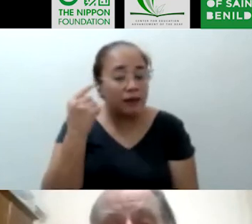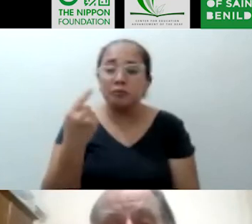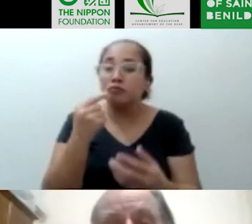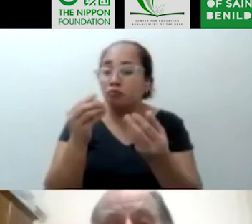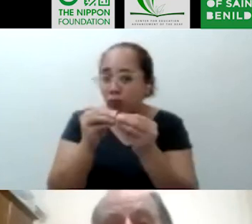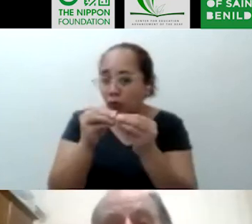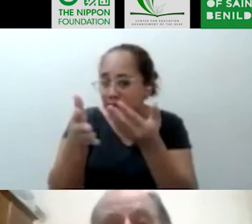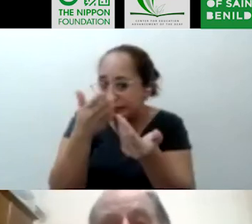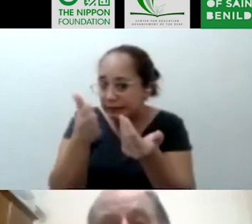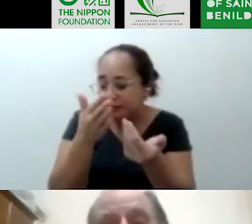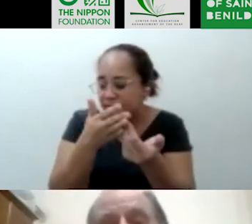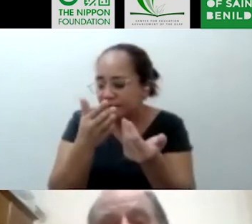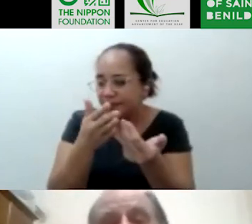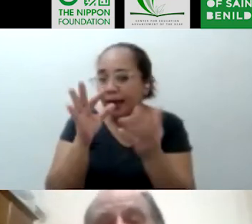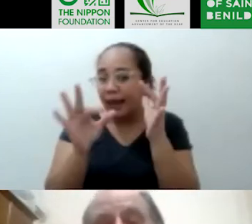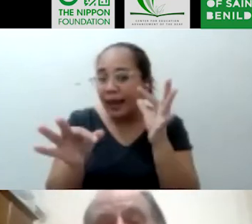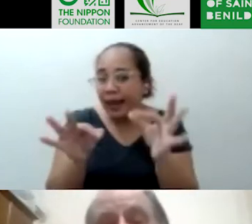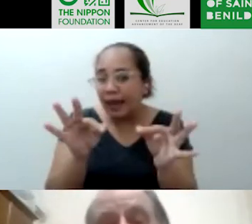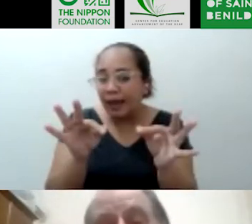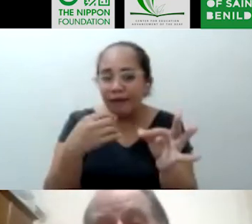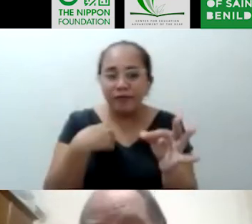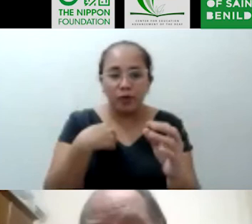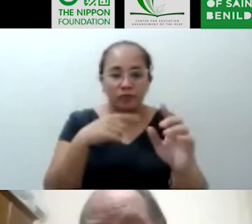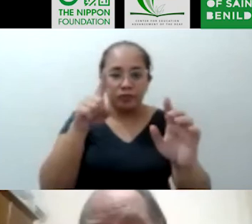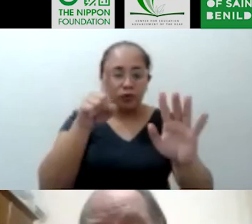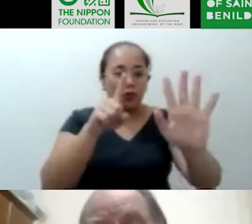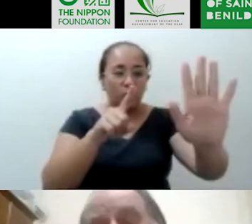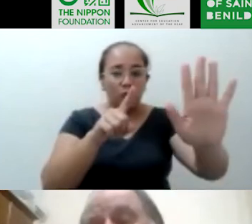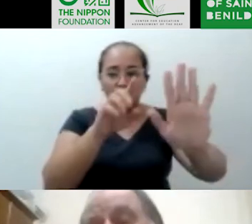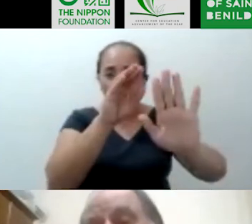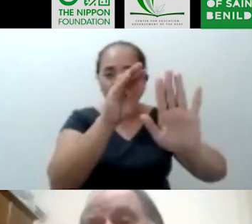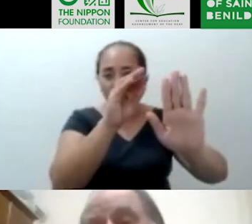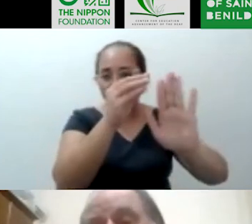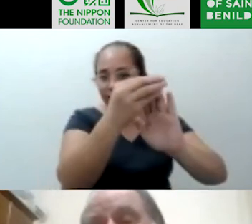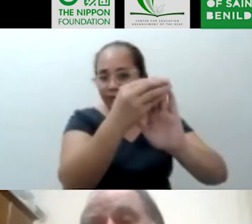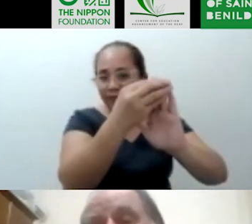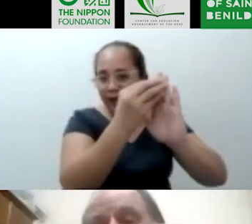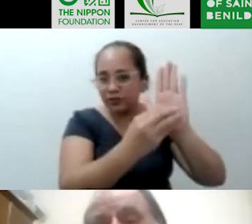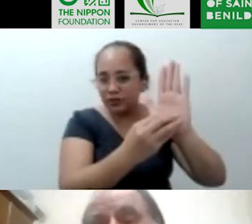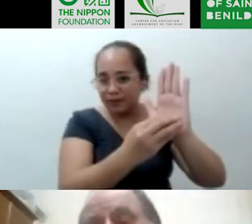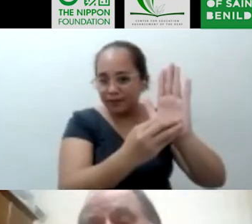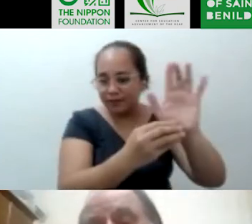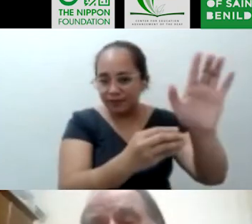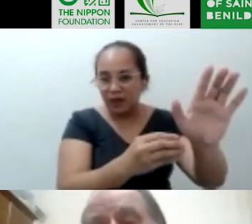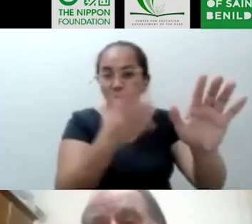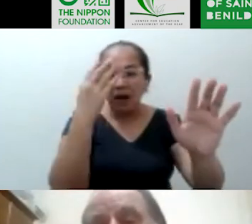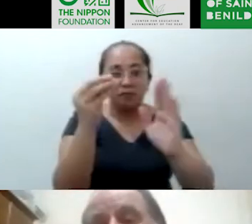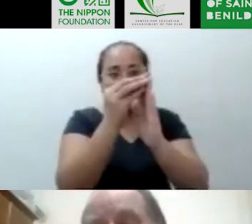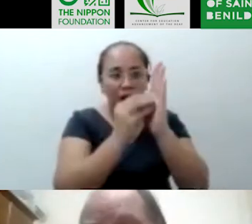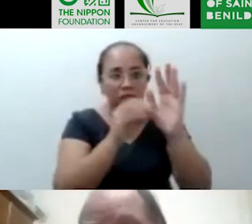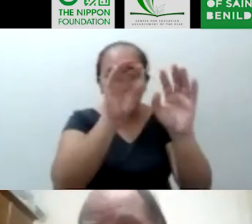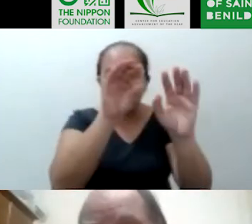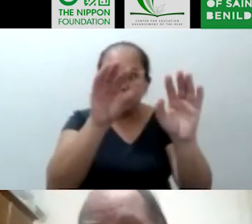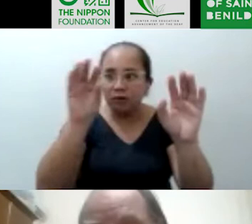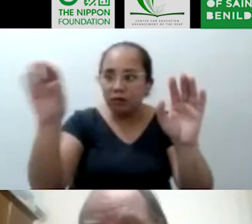you look for one hand shape at a time. And if you put many hand shapes on the same